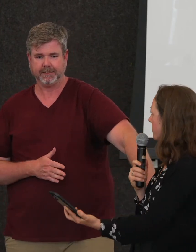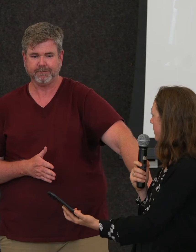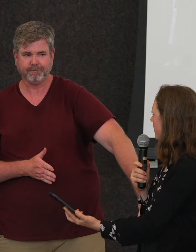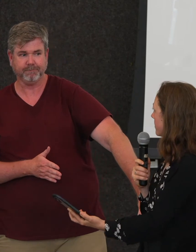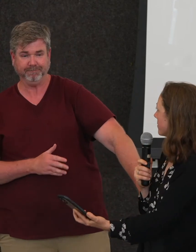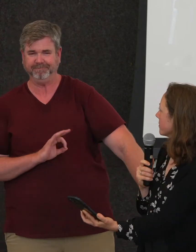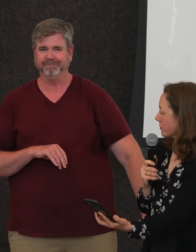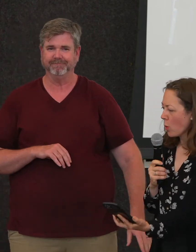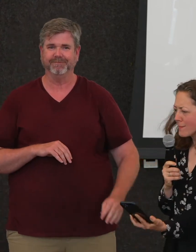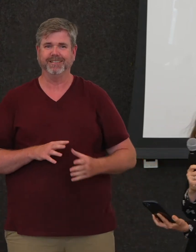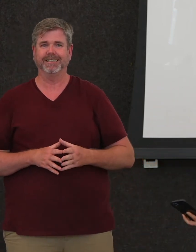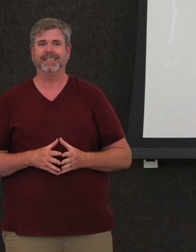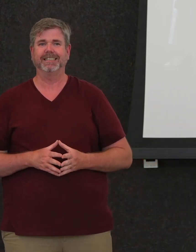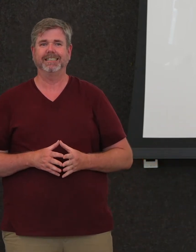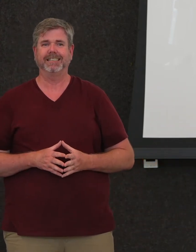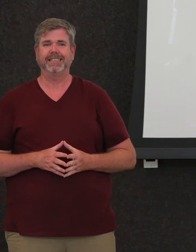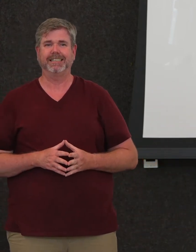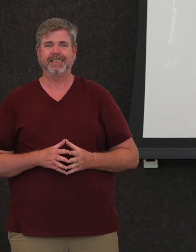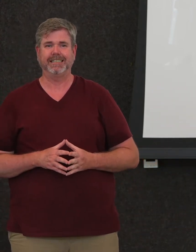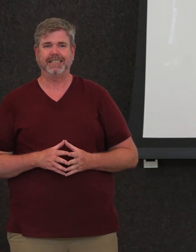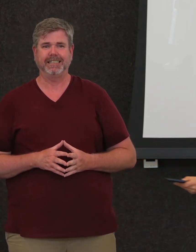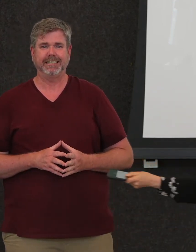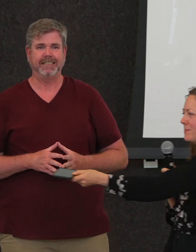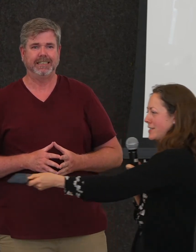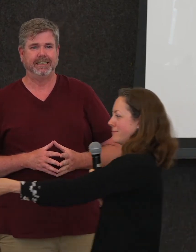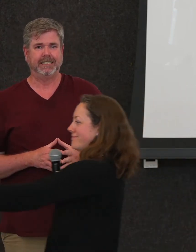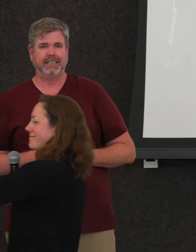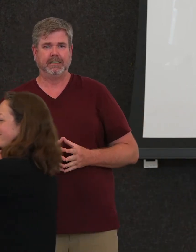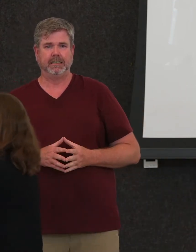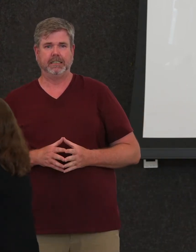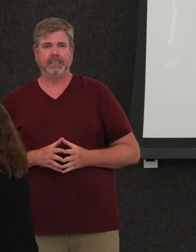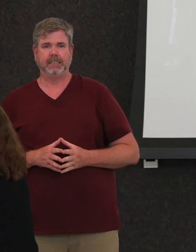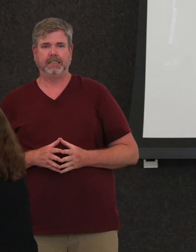1-800-488-9919. Oh, I'm so sorry. Give this back to you.